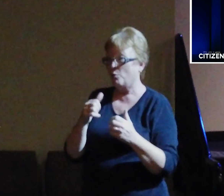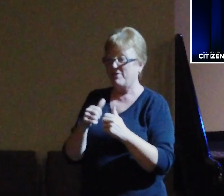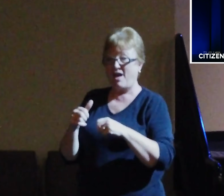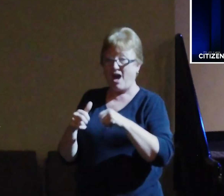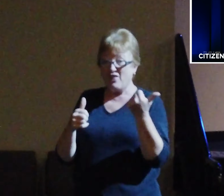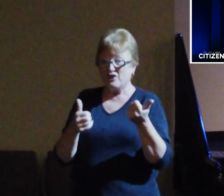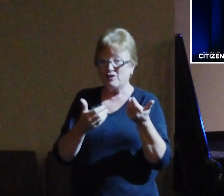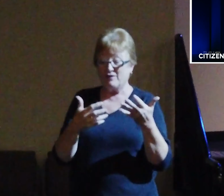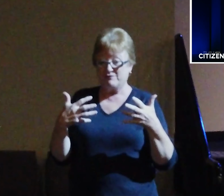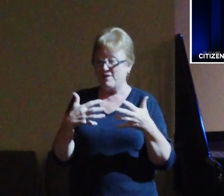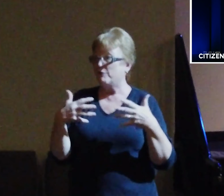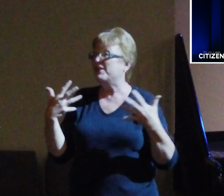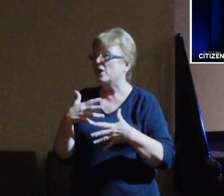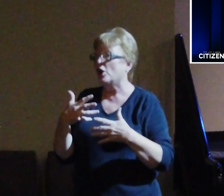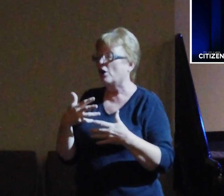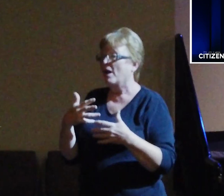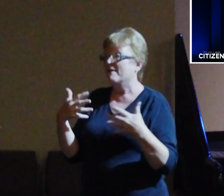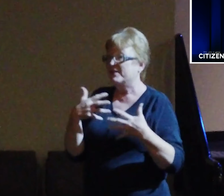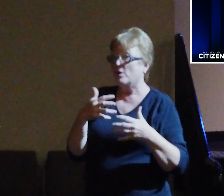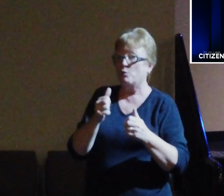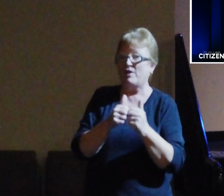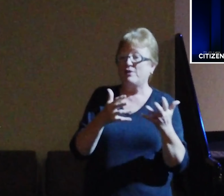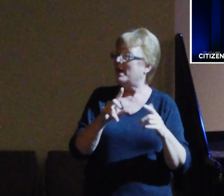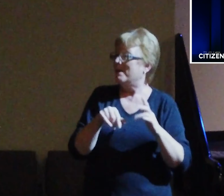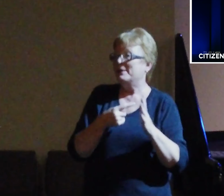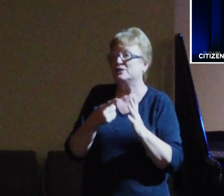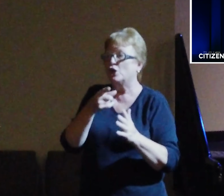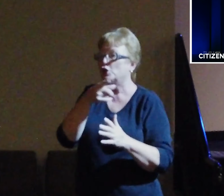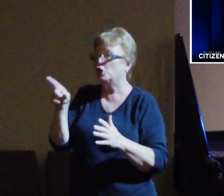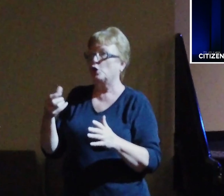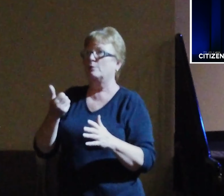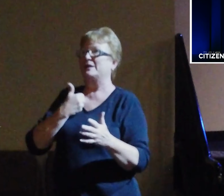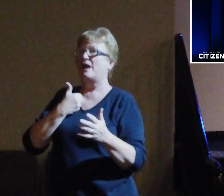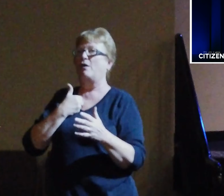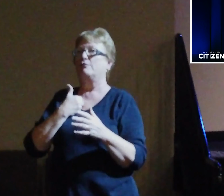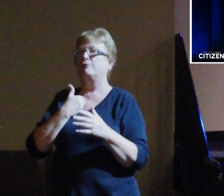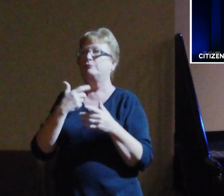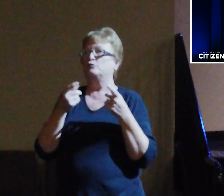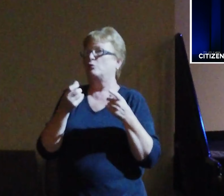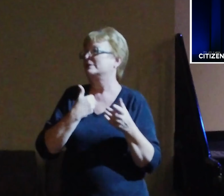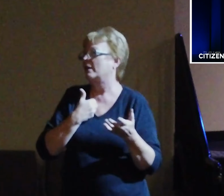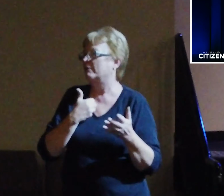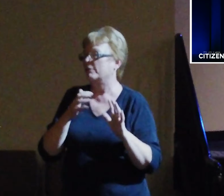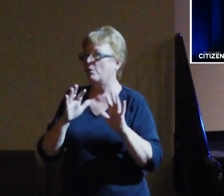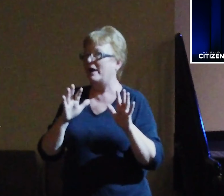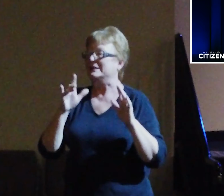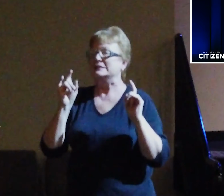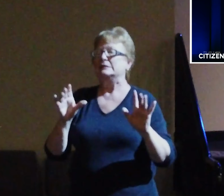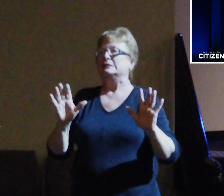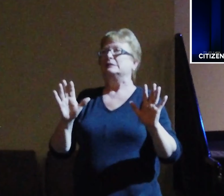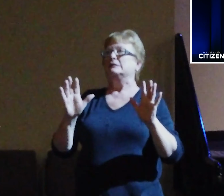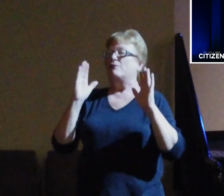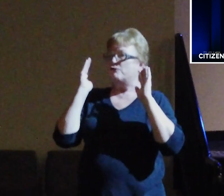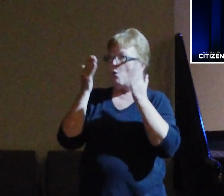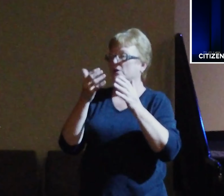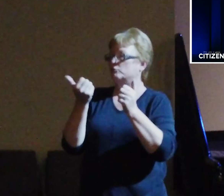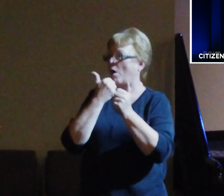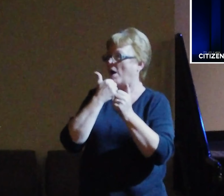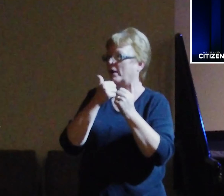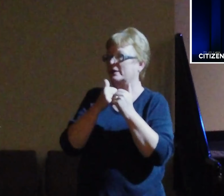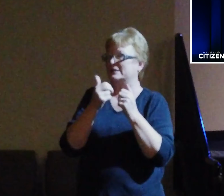and self-protection and self-interest. It's a misplaced focus on our temporal